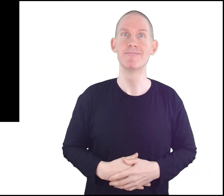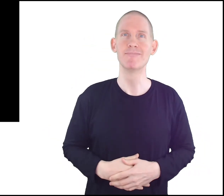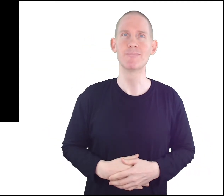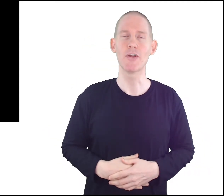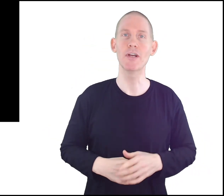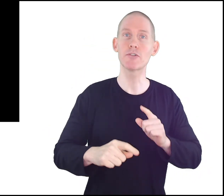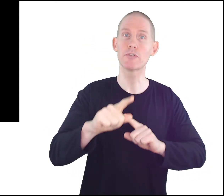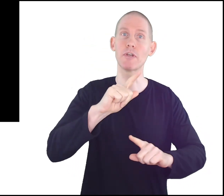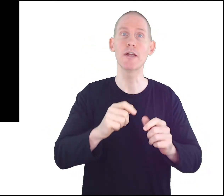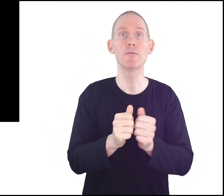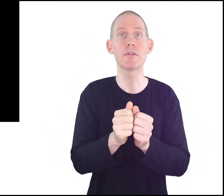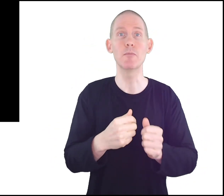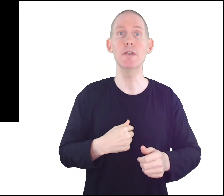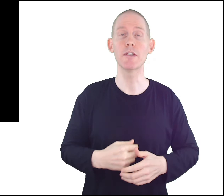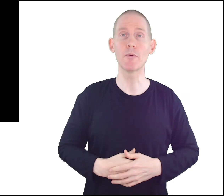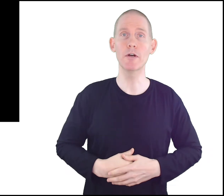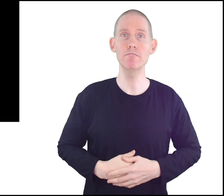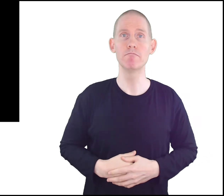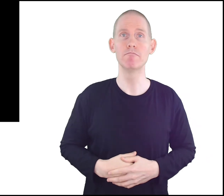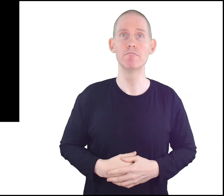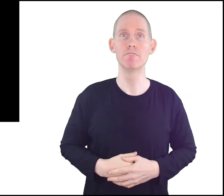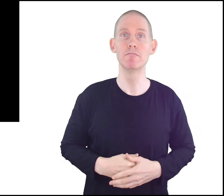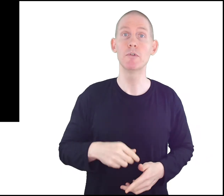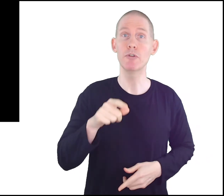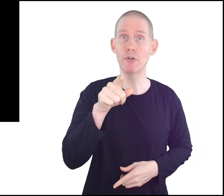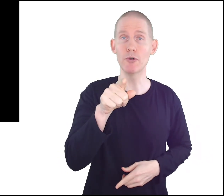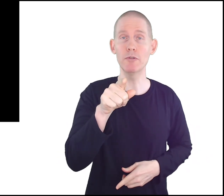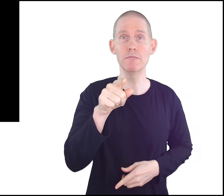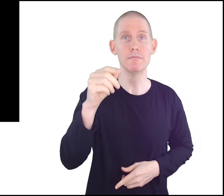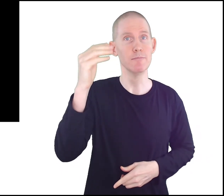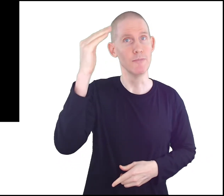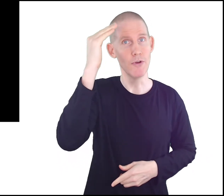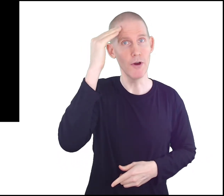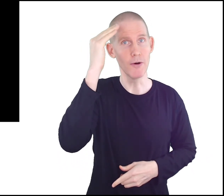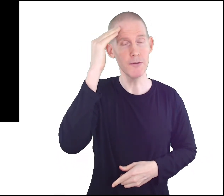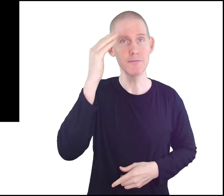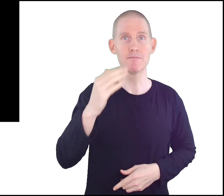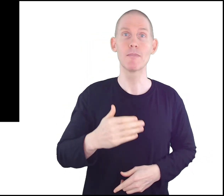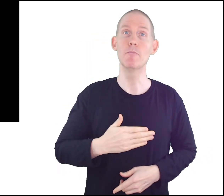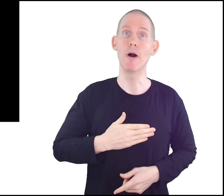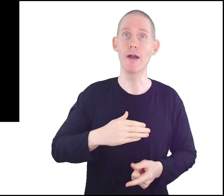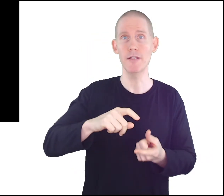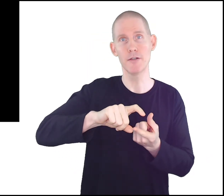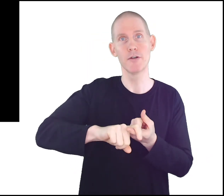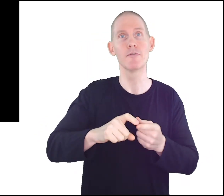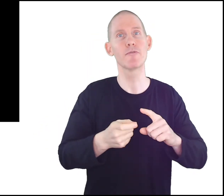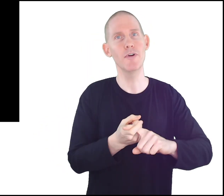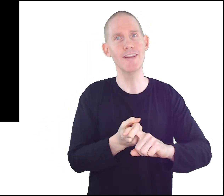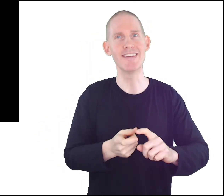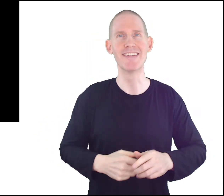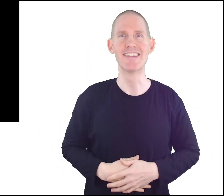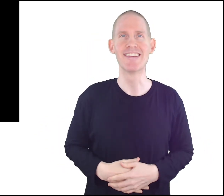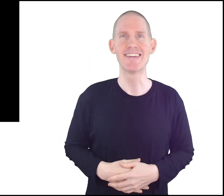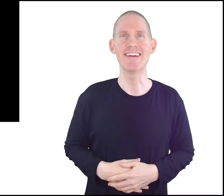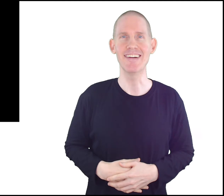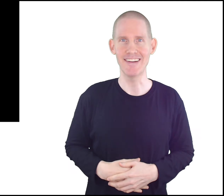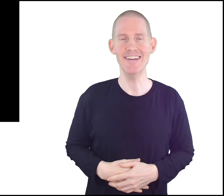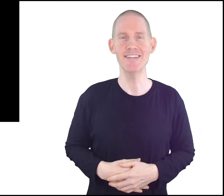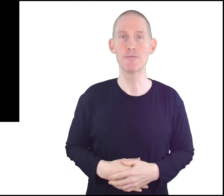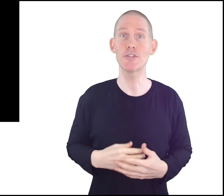All right, so sign with me. Here we go. You know my friend. Just a